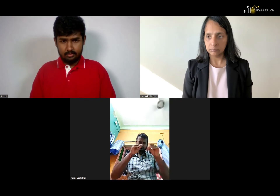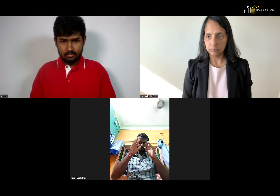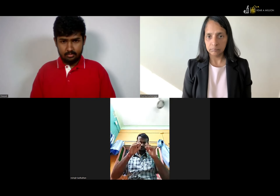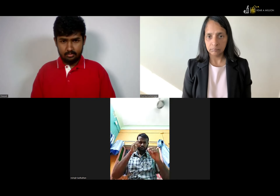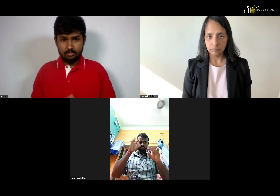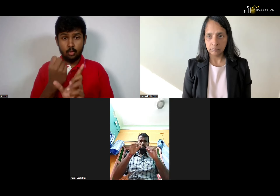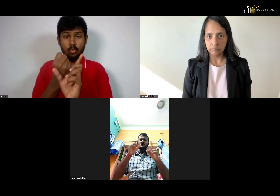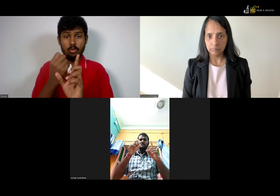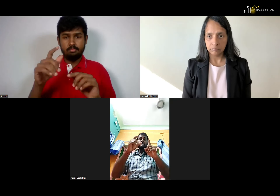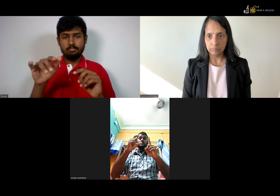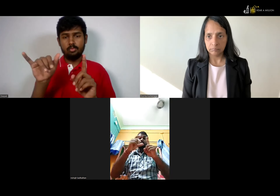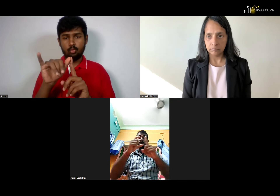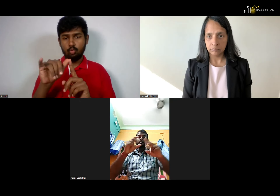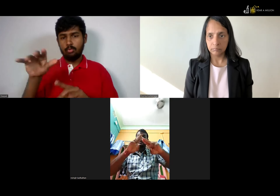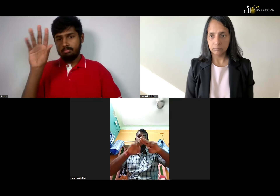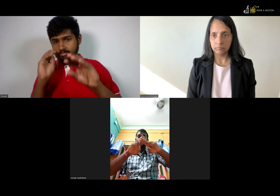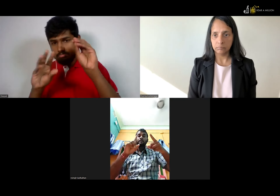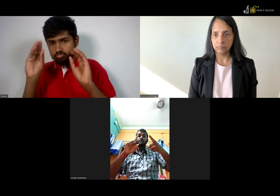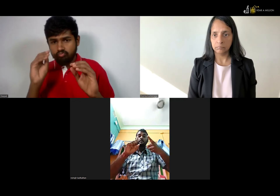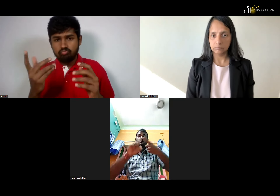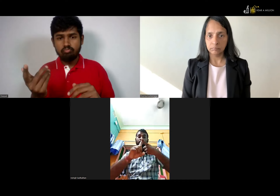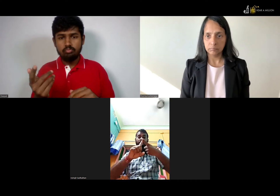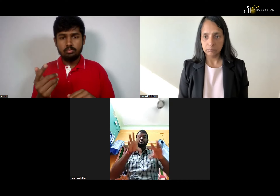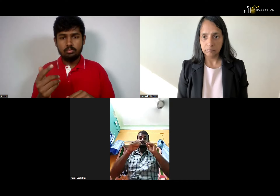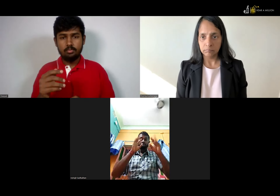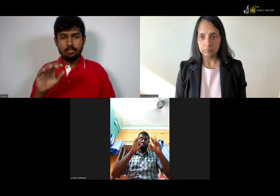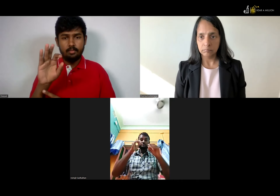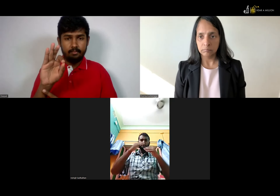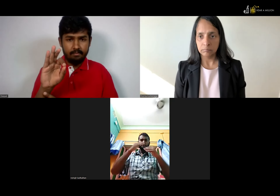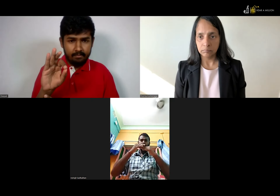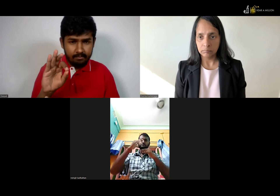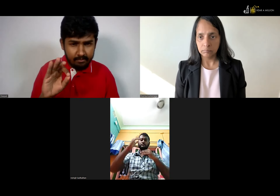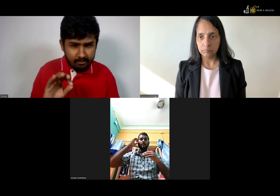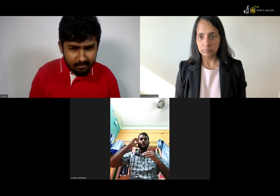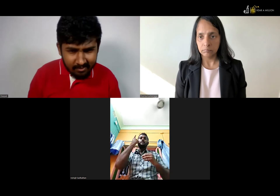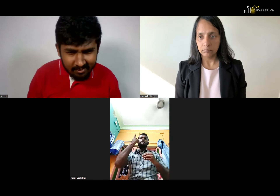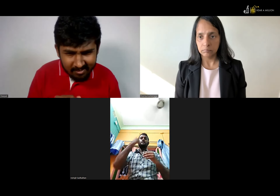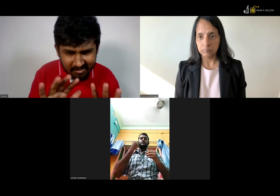again.